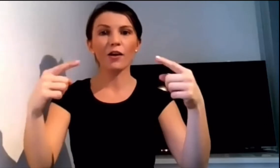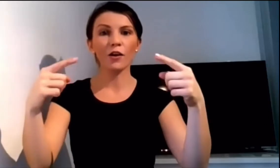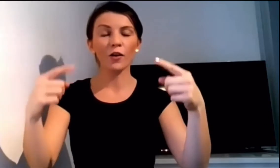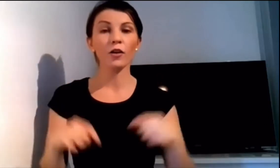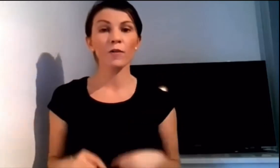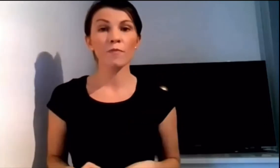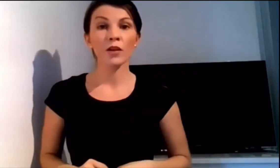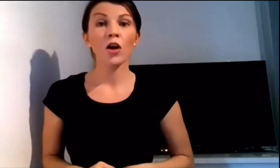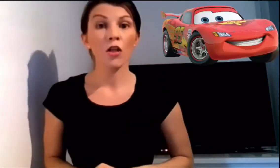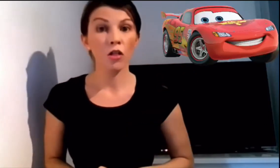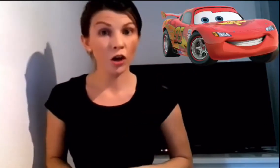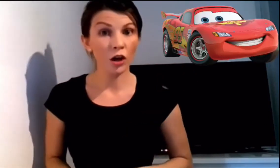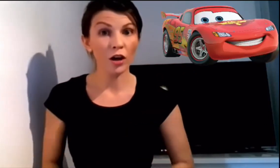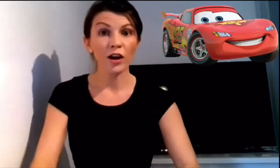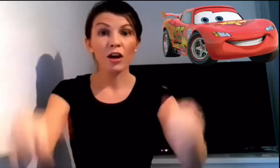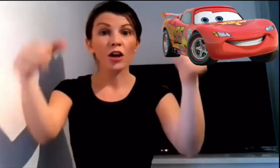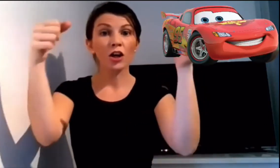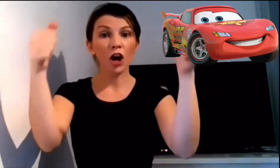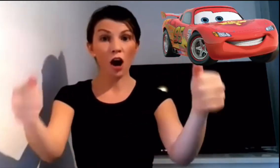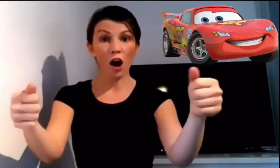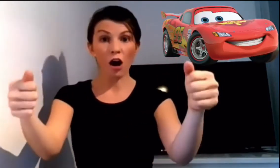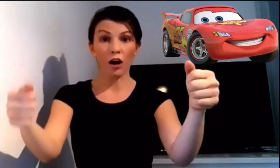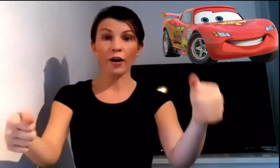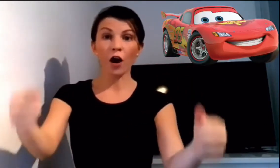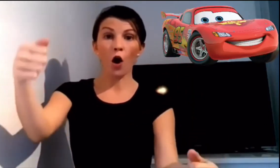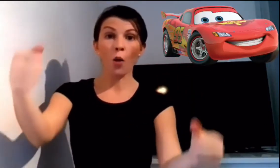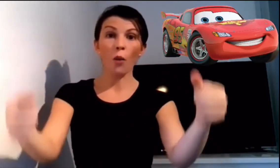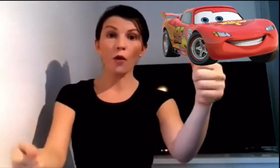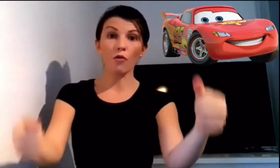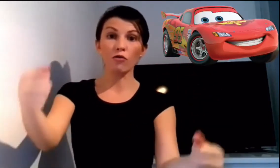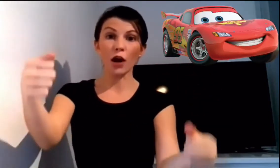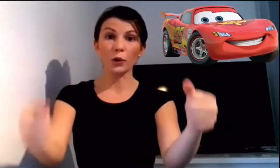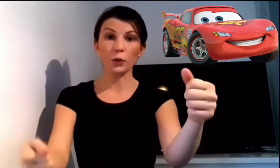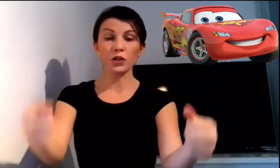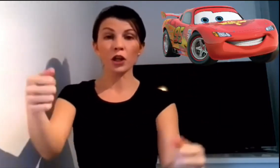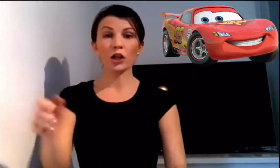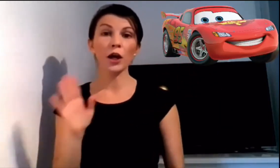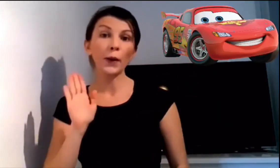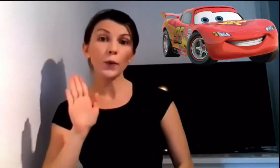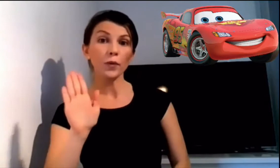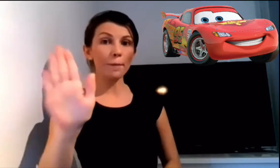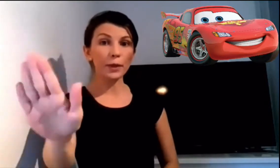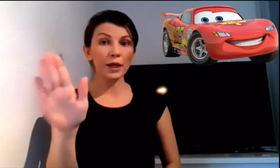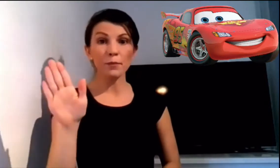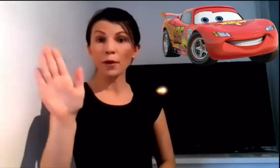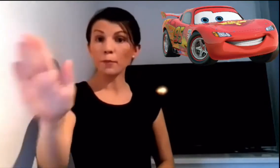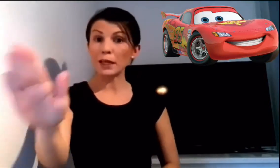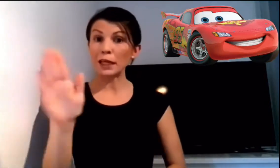long. The car on the road goes beep, beep,